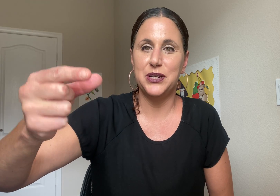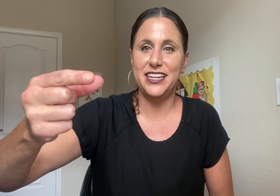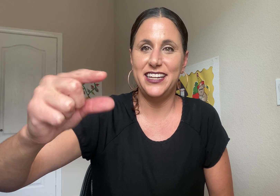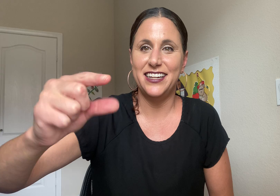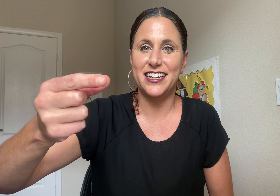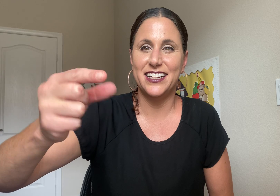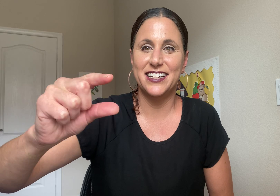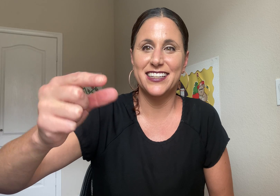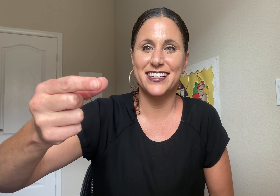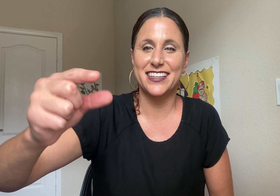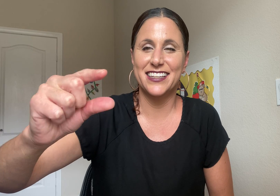Green.